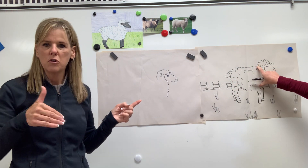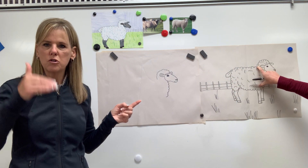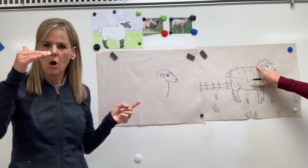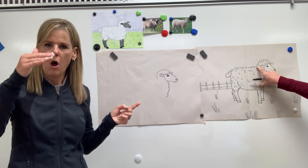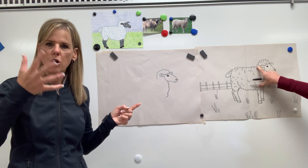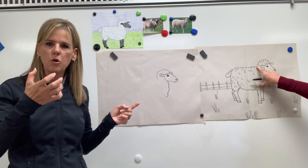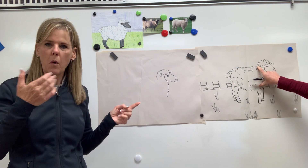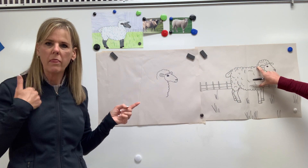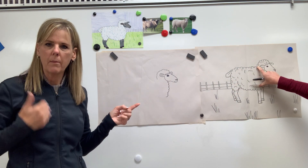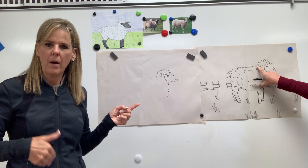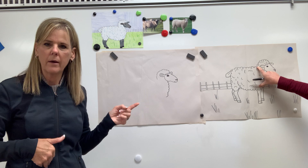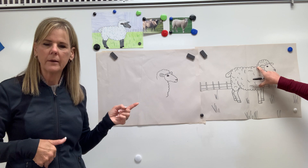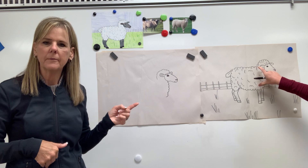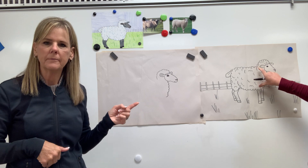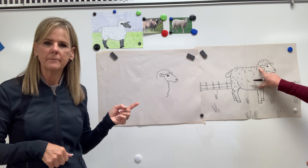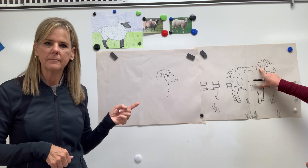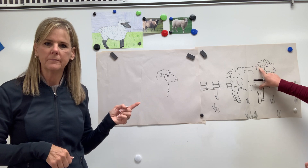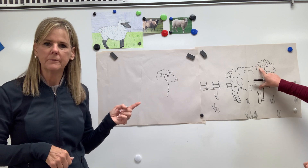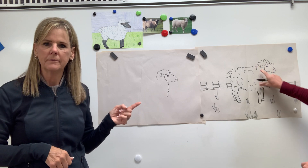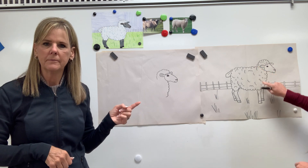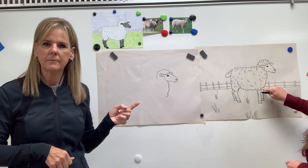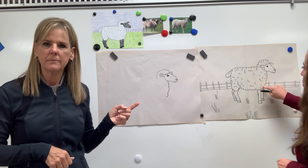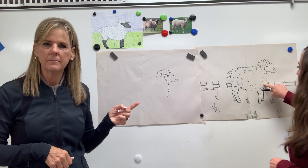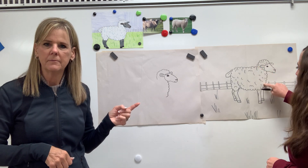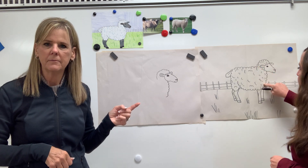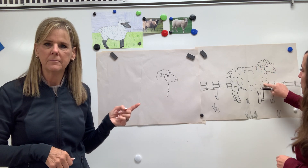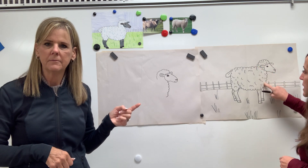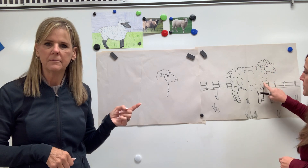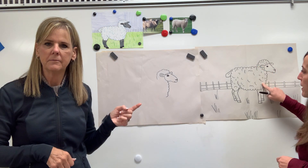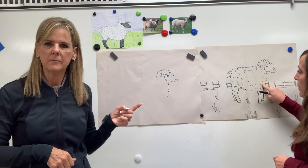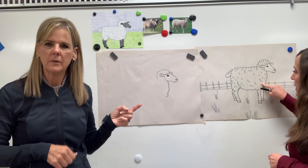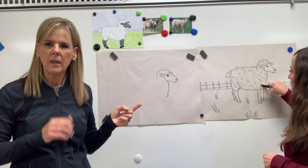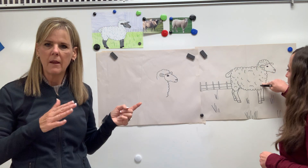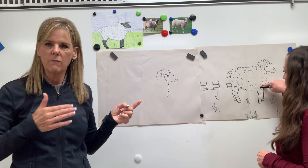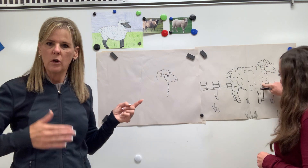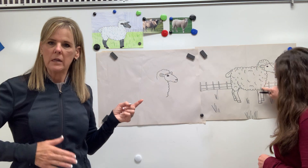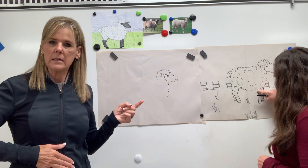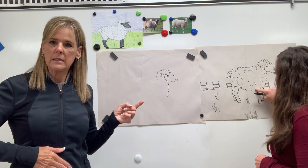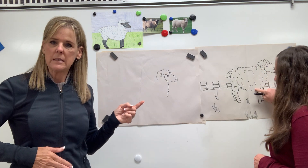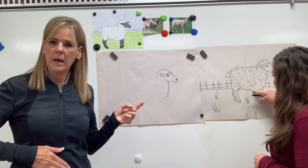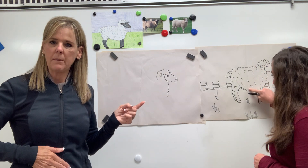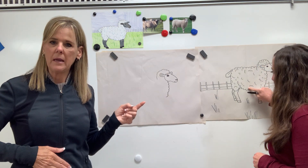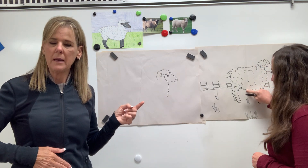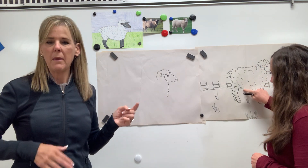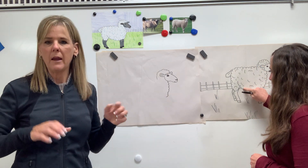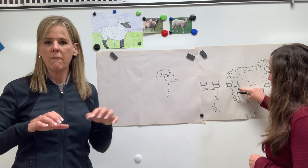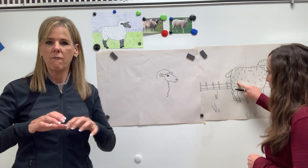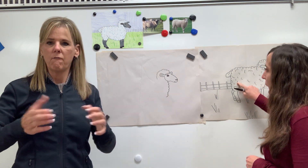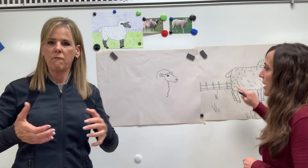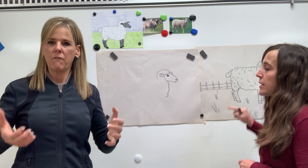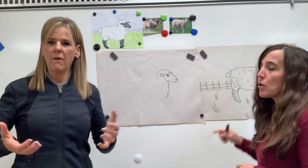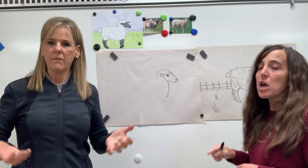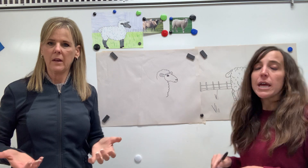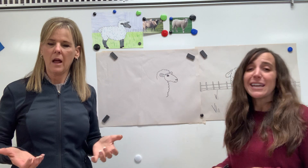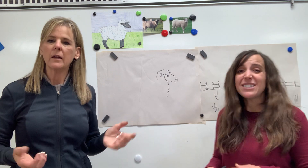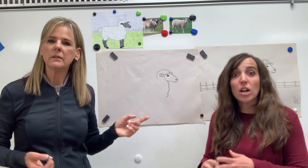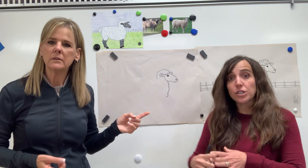body. Then I'm gonna go ahead for his belly and make fluffy lines that come back. Now, he's not a